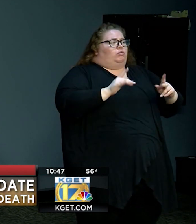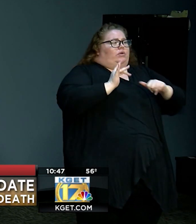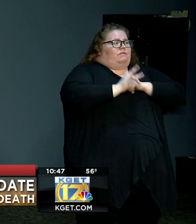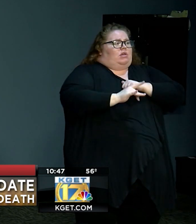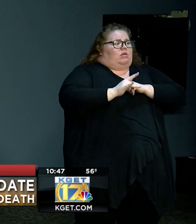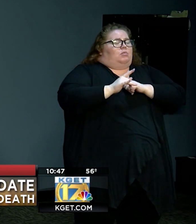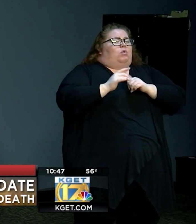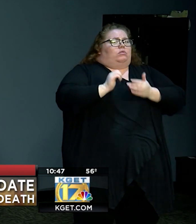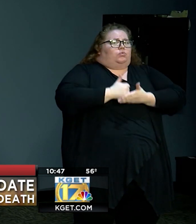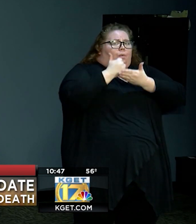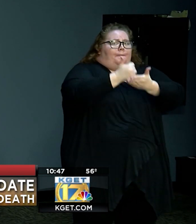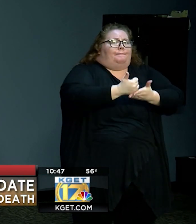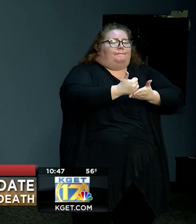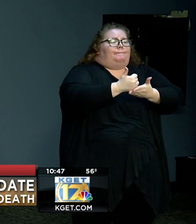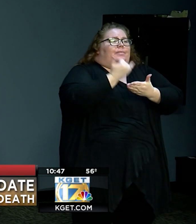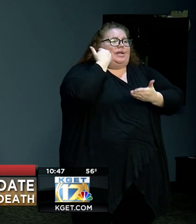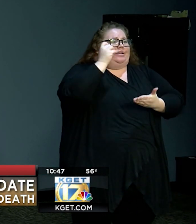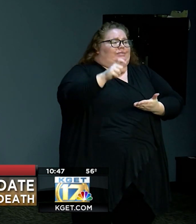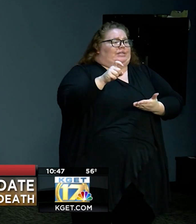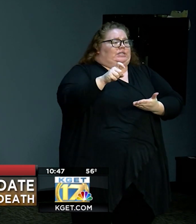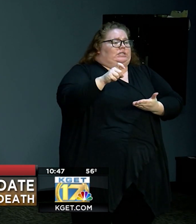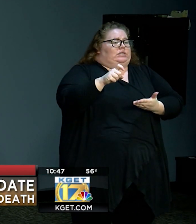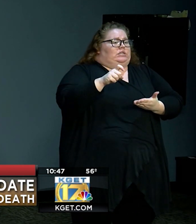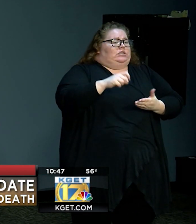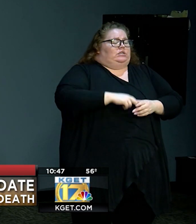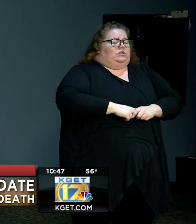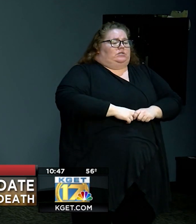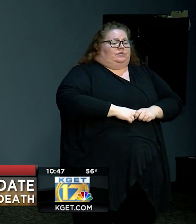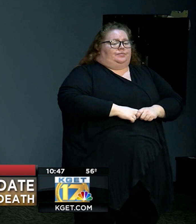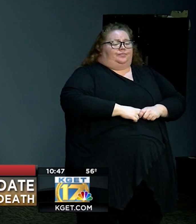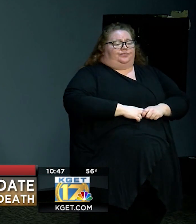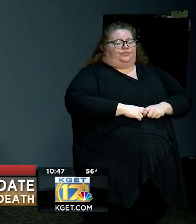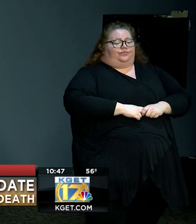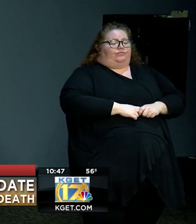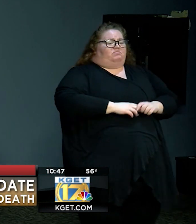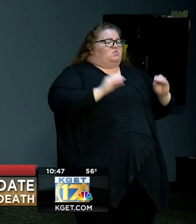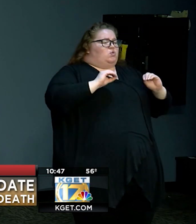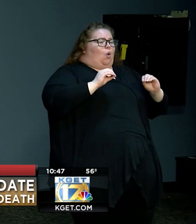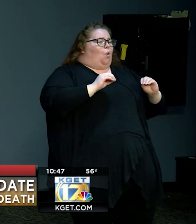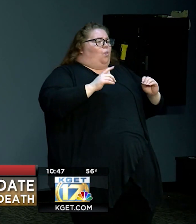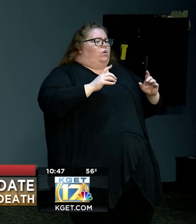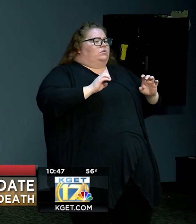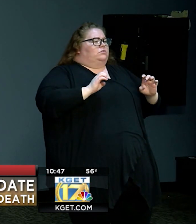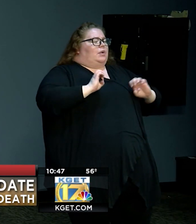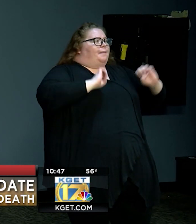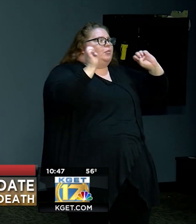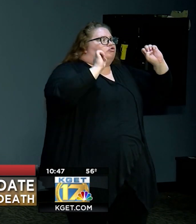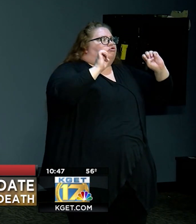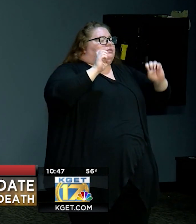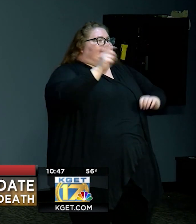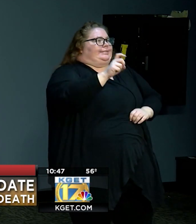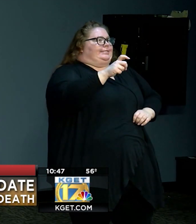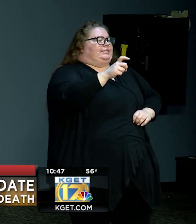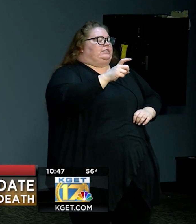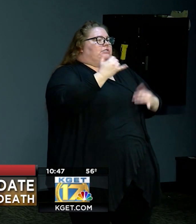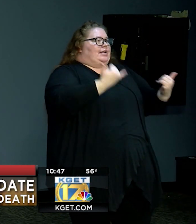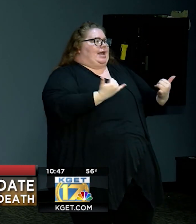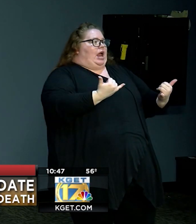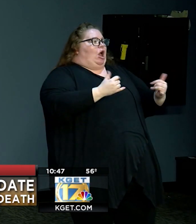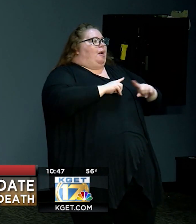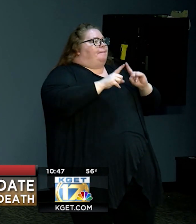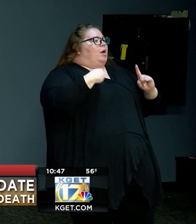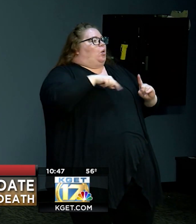to help. At this point, as I mentioned, we don't have an imminent need. But we believe that